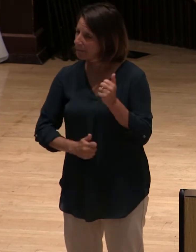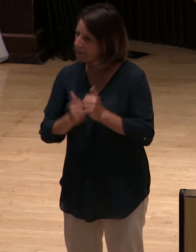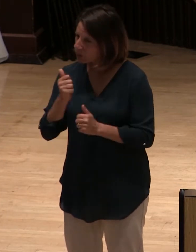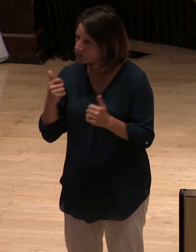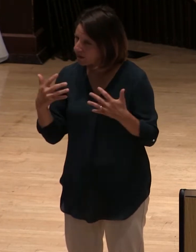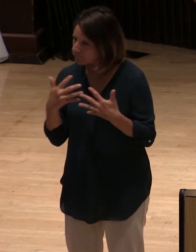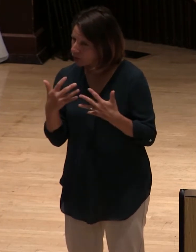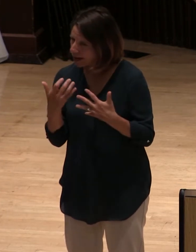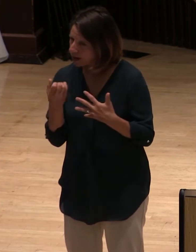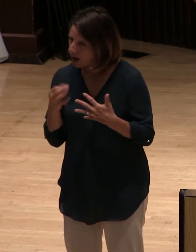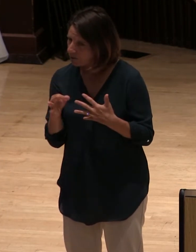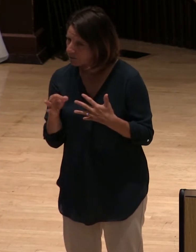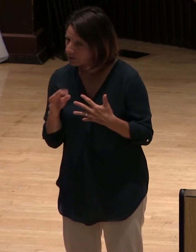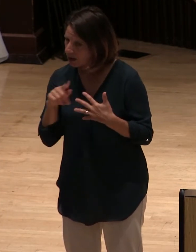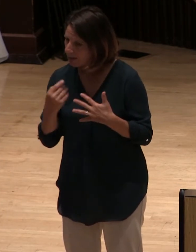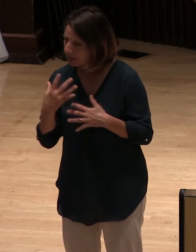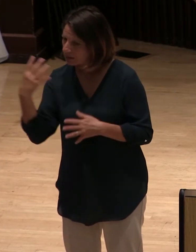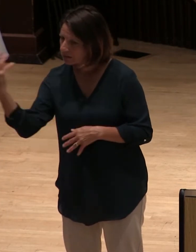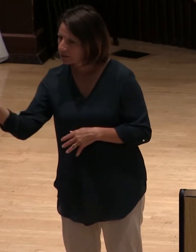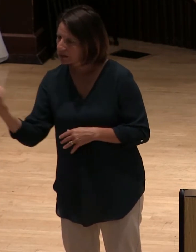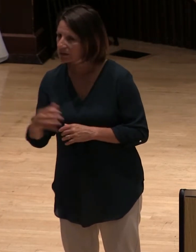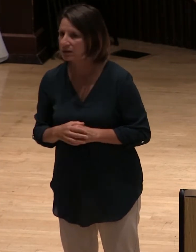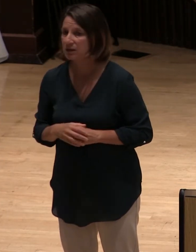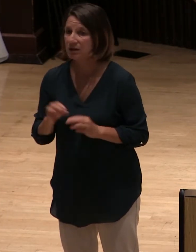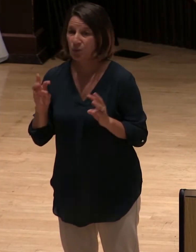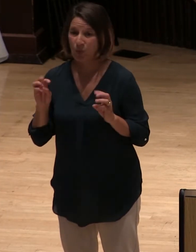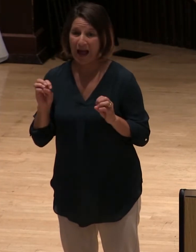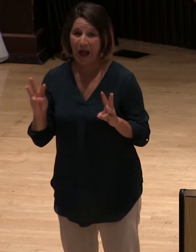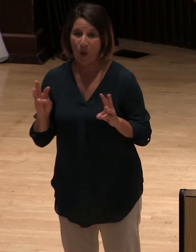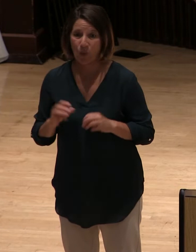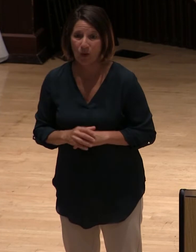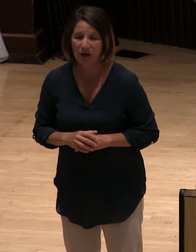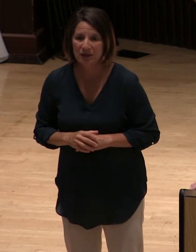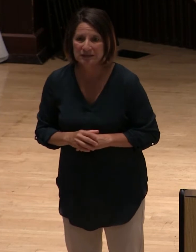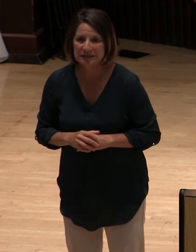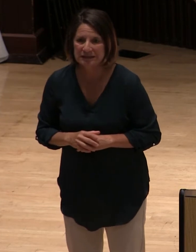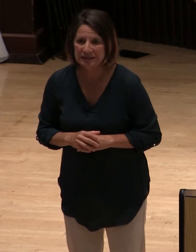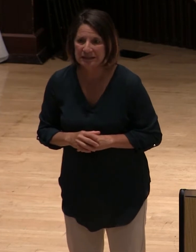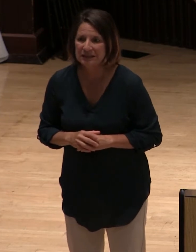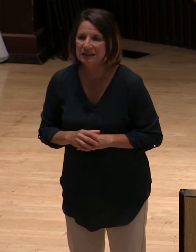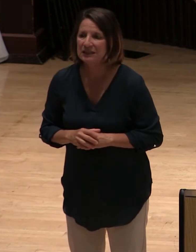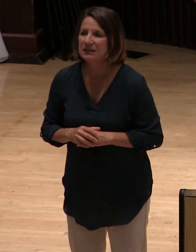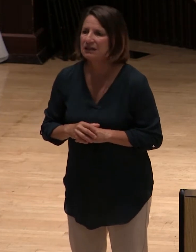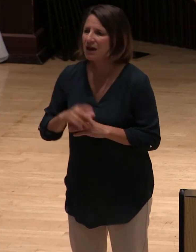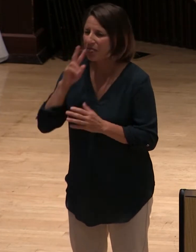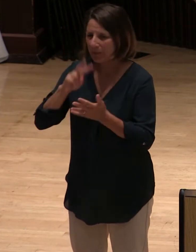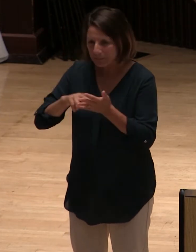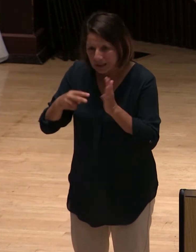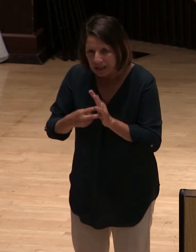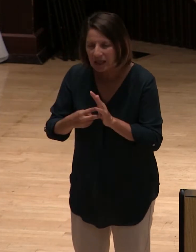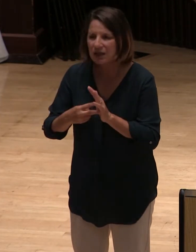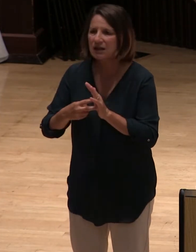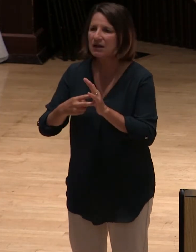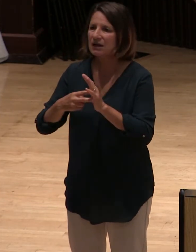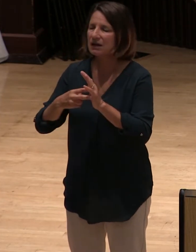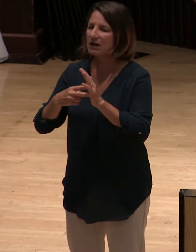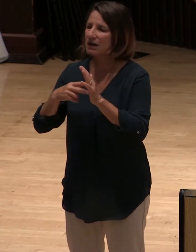leaving here? Wow. The meaning here, the purpose, the